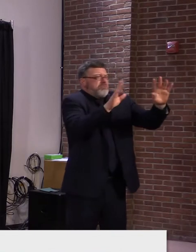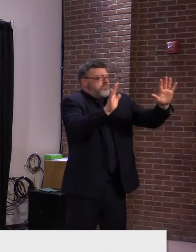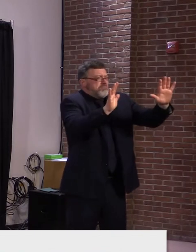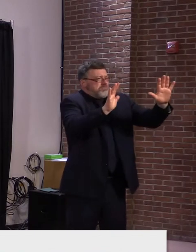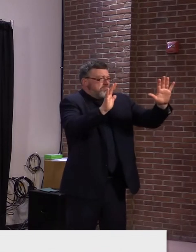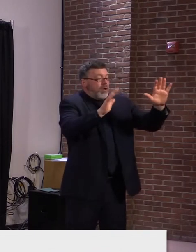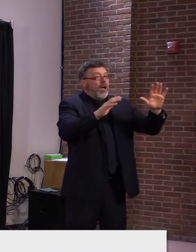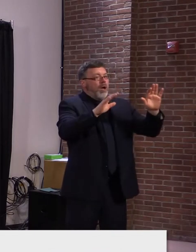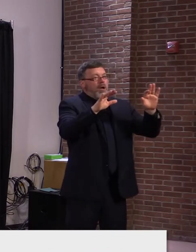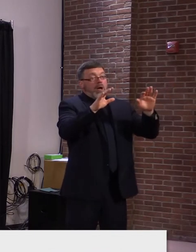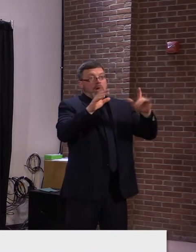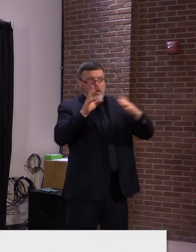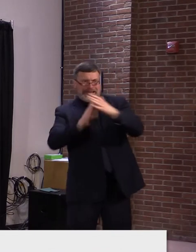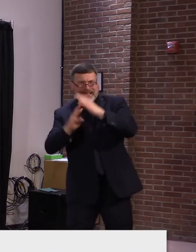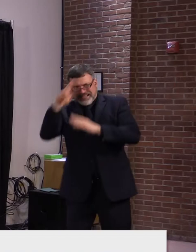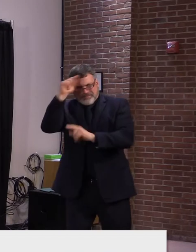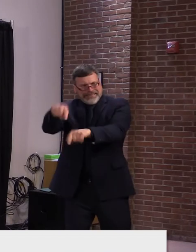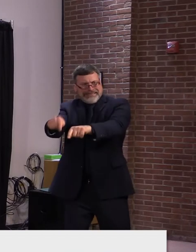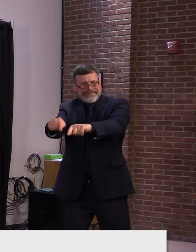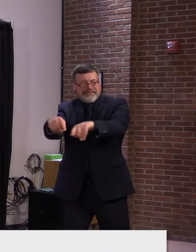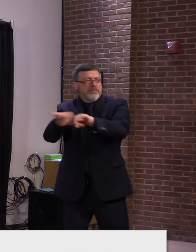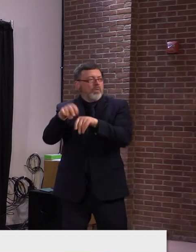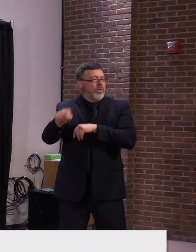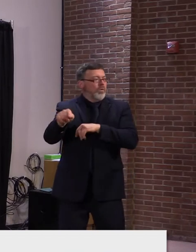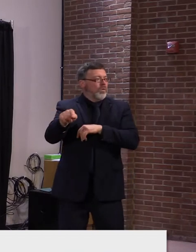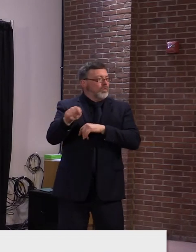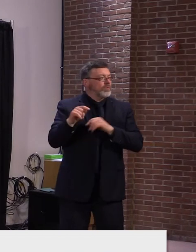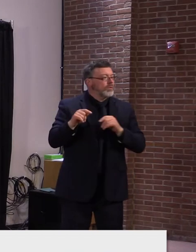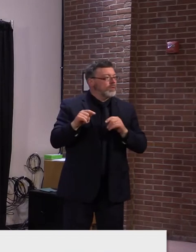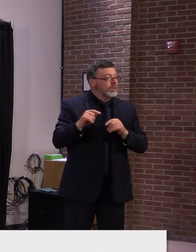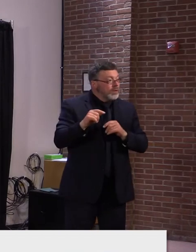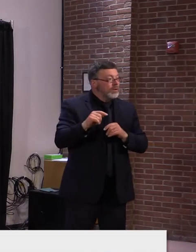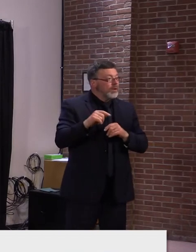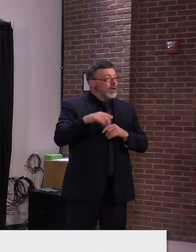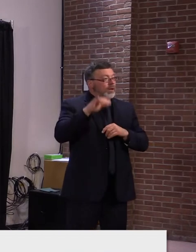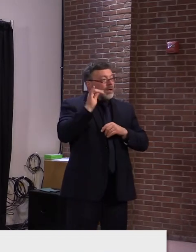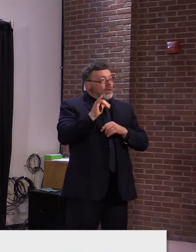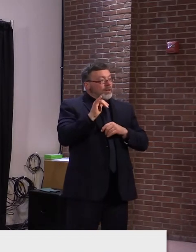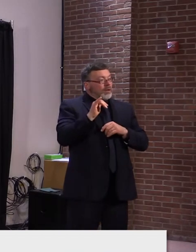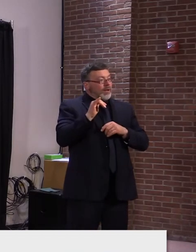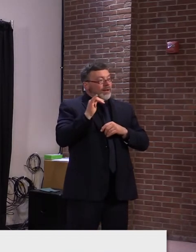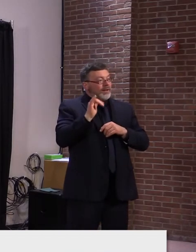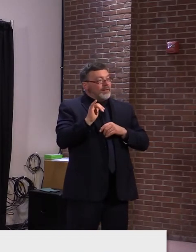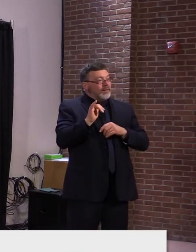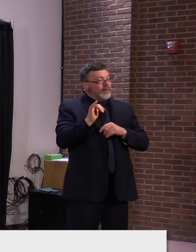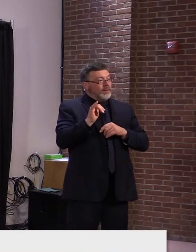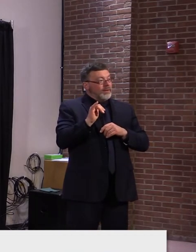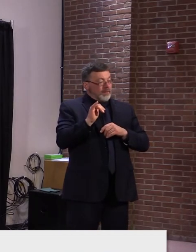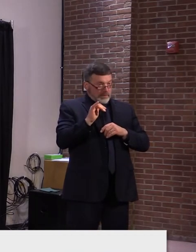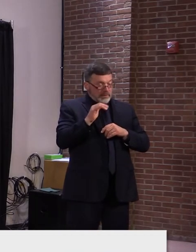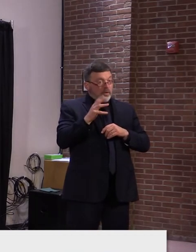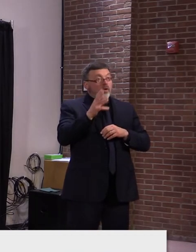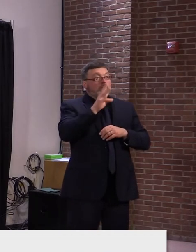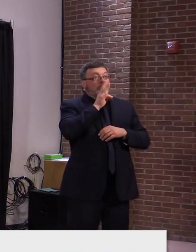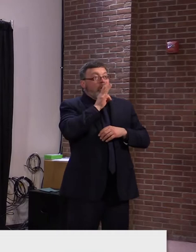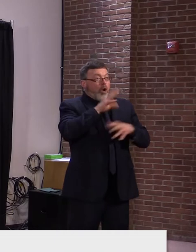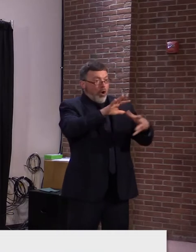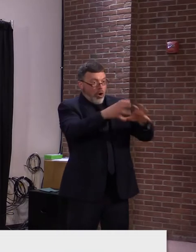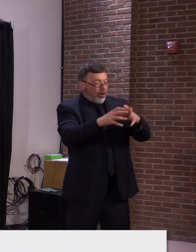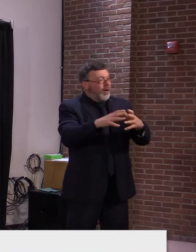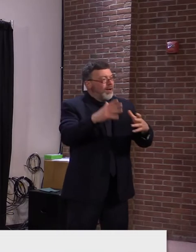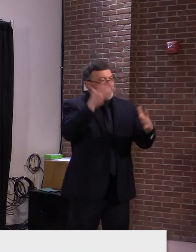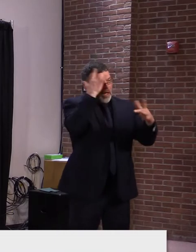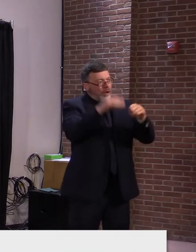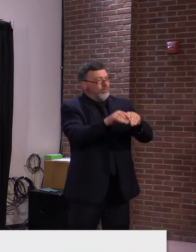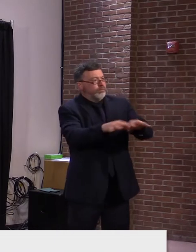hospital per day, this is viral copies per liter of wastewater, and it's a very different measurement system